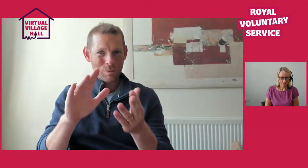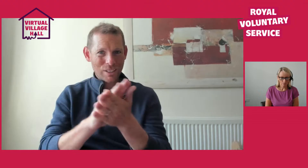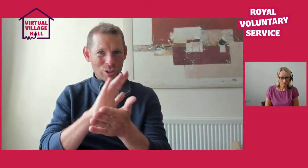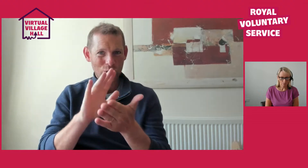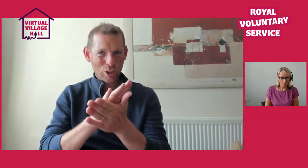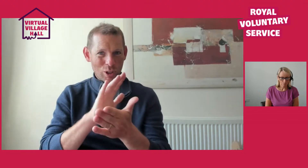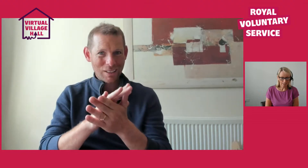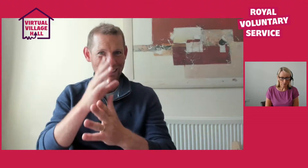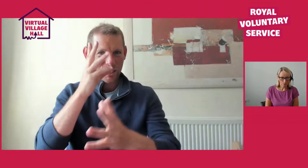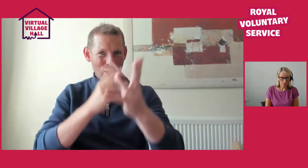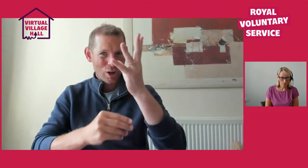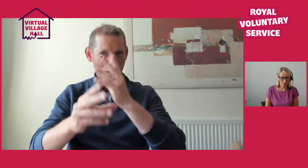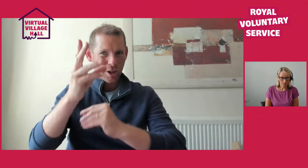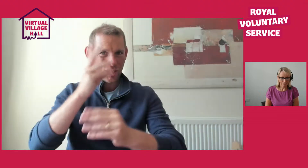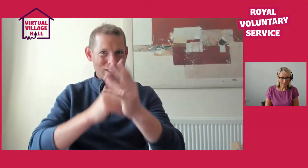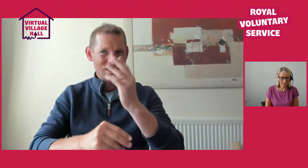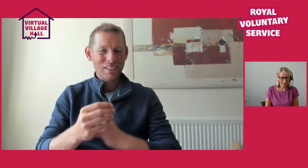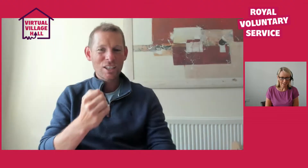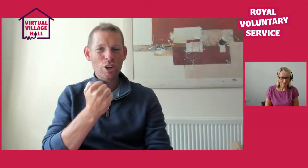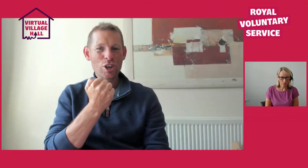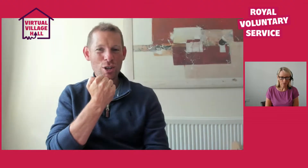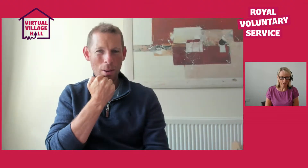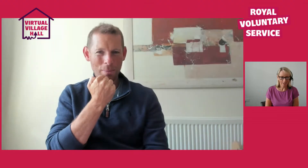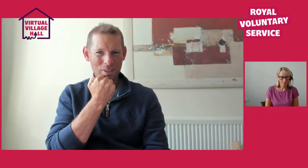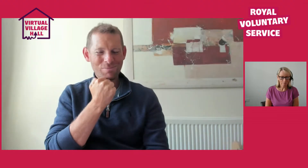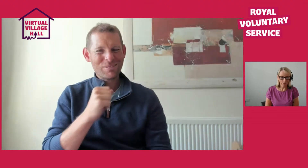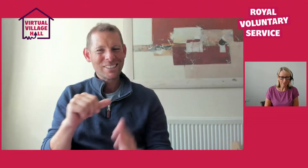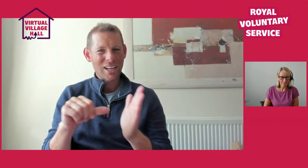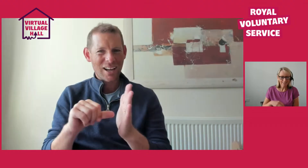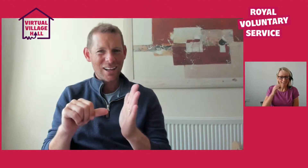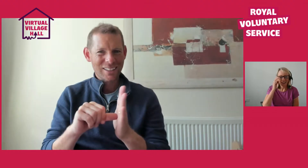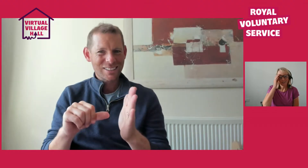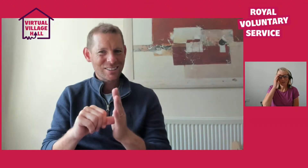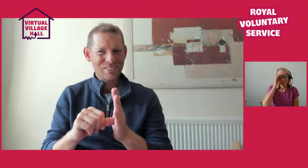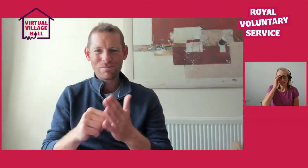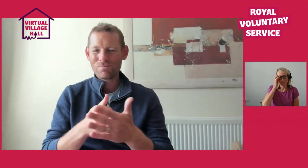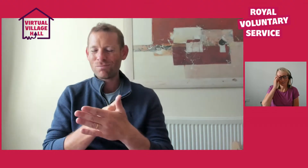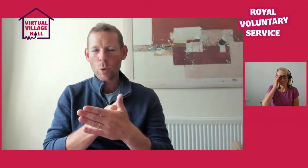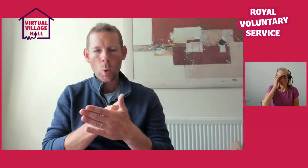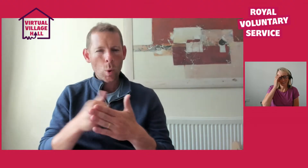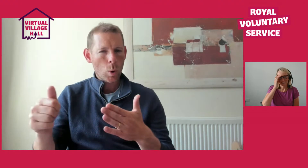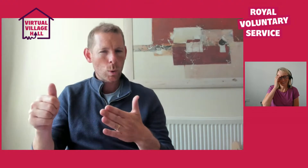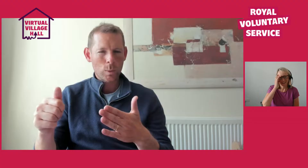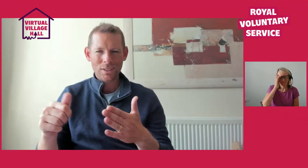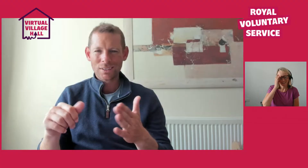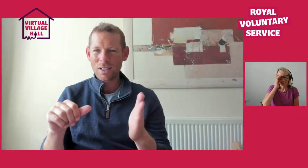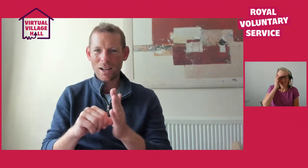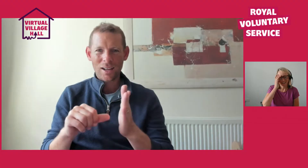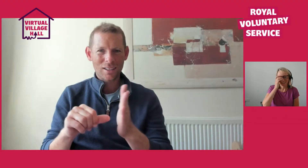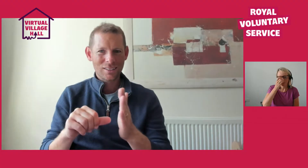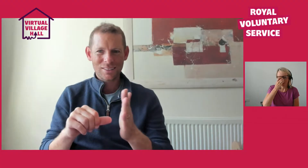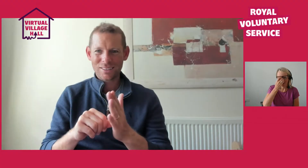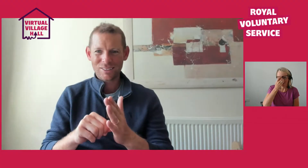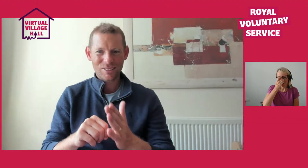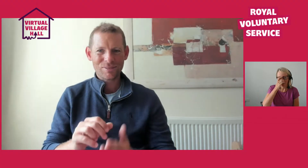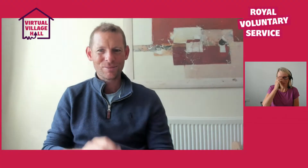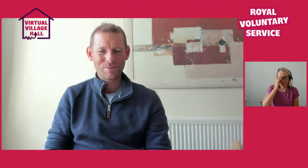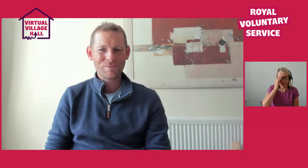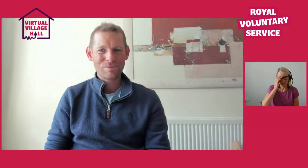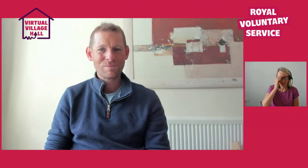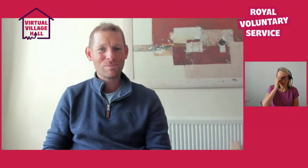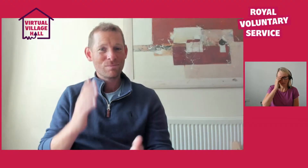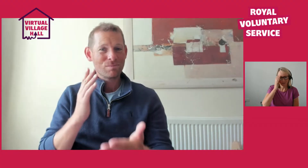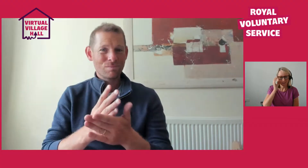Okay, so hopefully you all enjoyed learning numbers. I know it's hard. It's definitely something that